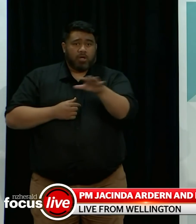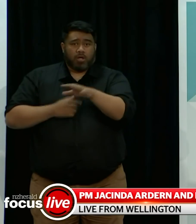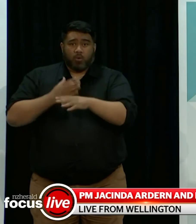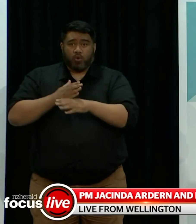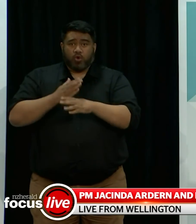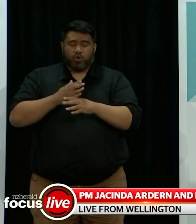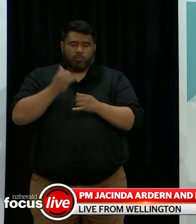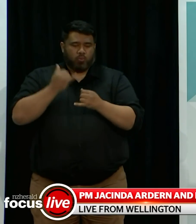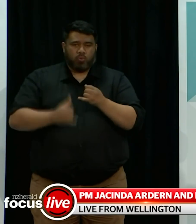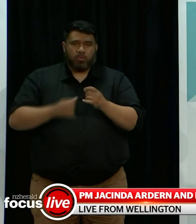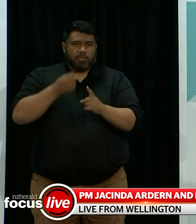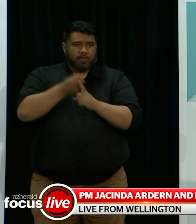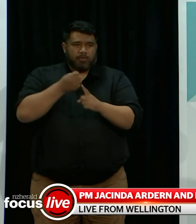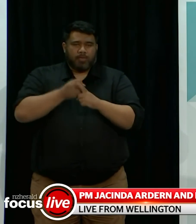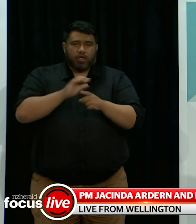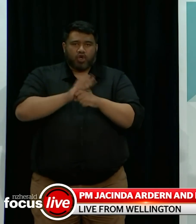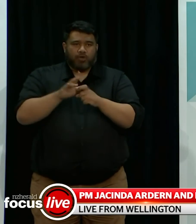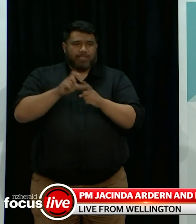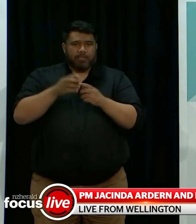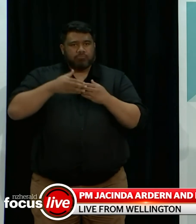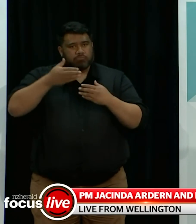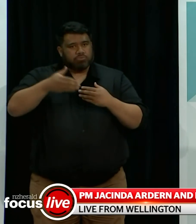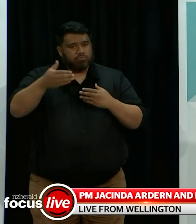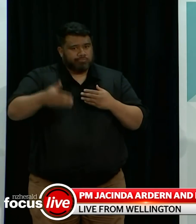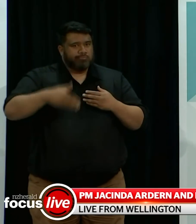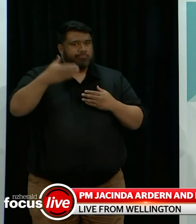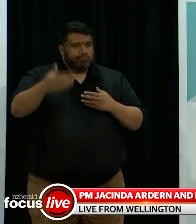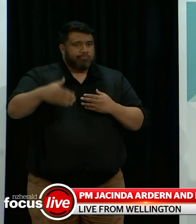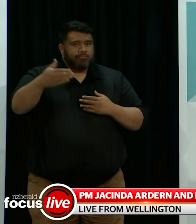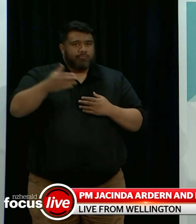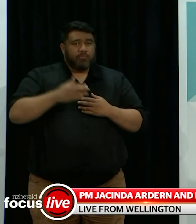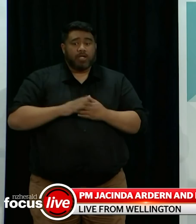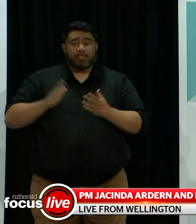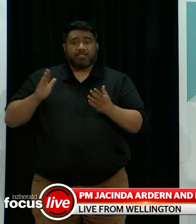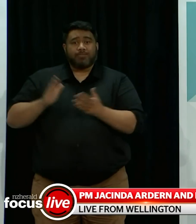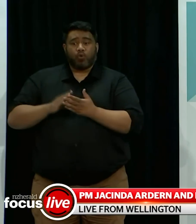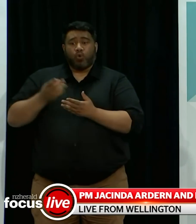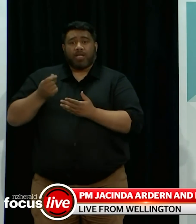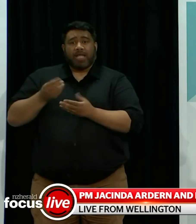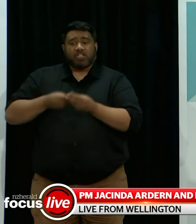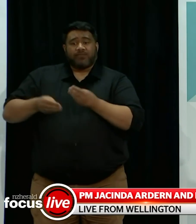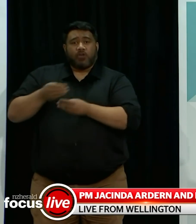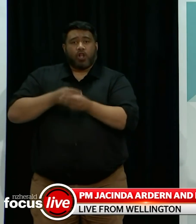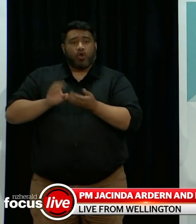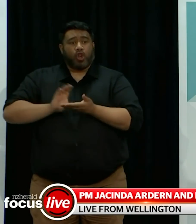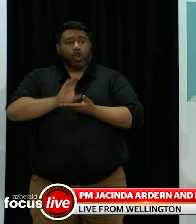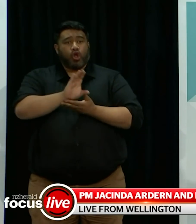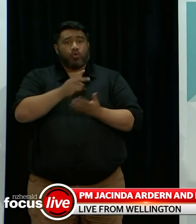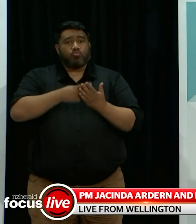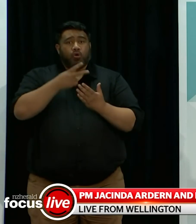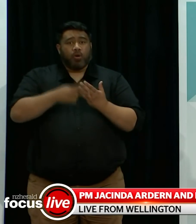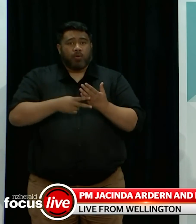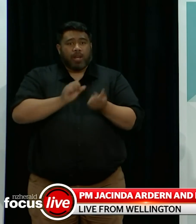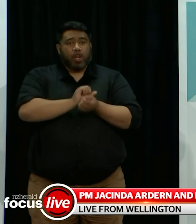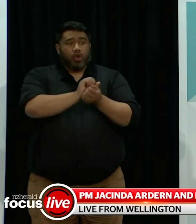by COVID-19. It's worth noting that the Small Business Cash Flow Loan Scheme remains in operation, and we are looking again at whether